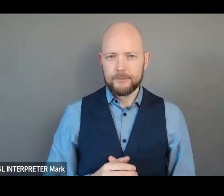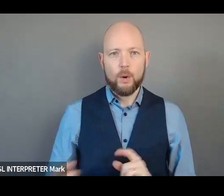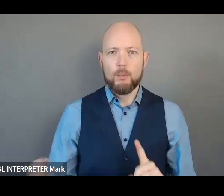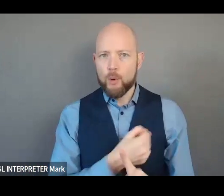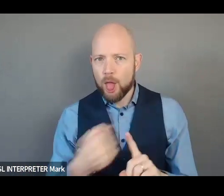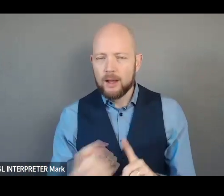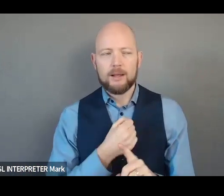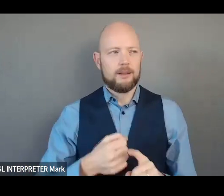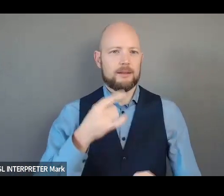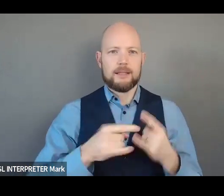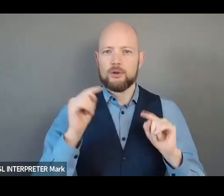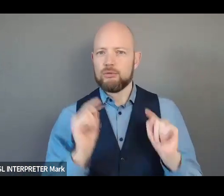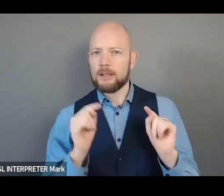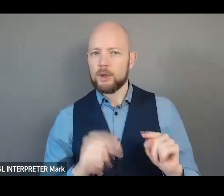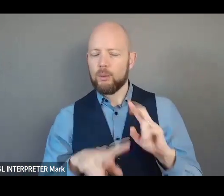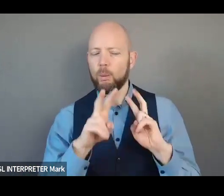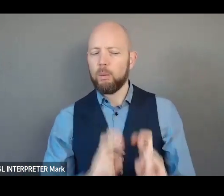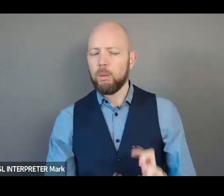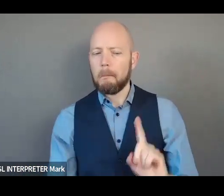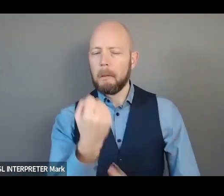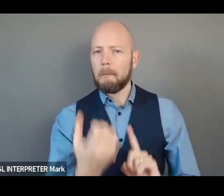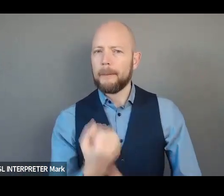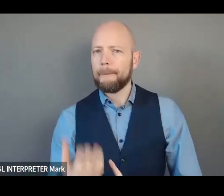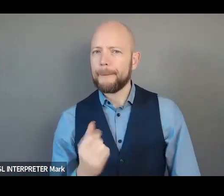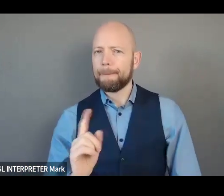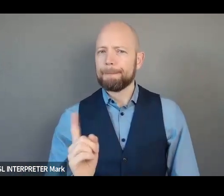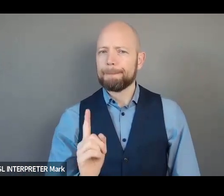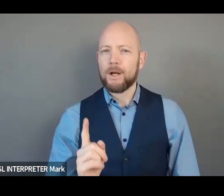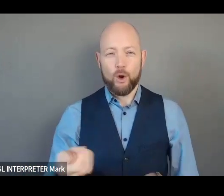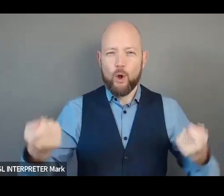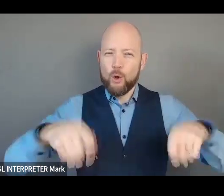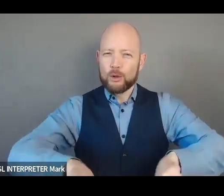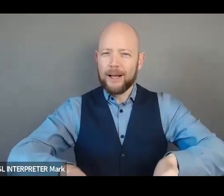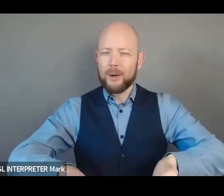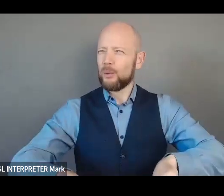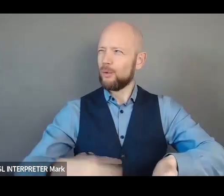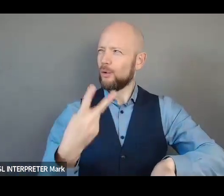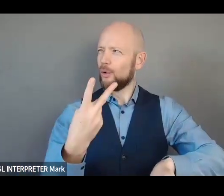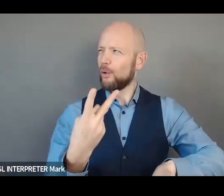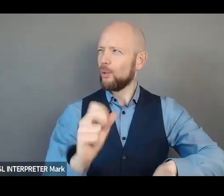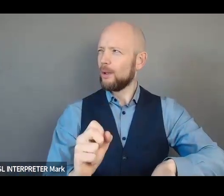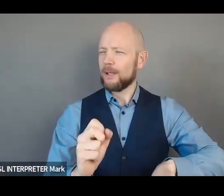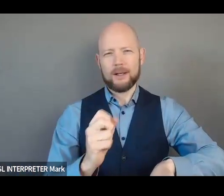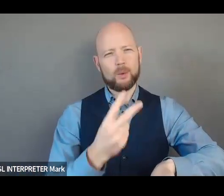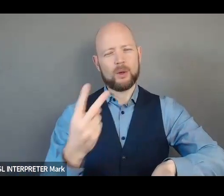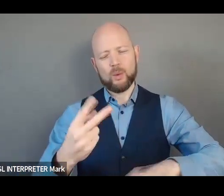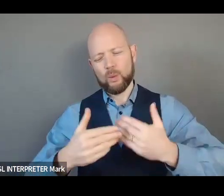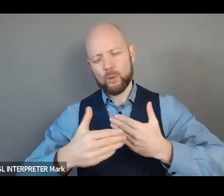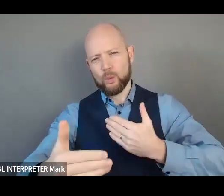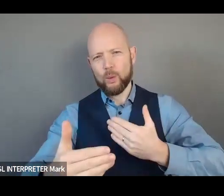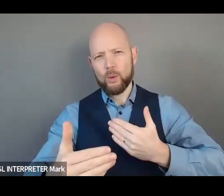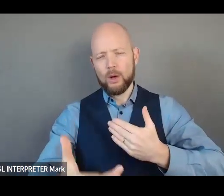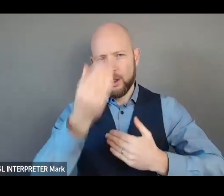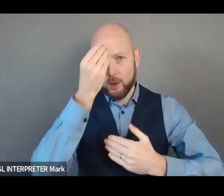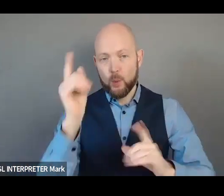once we came out of the lockdowns, if you like, from around about 2022 onwards,